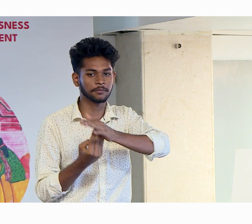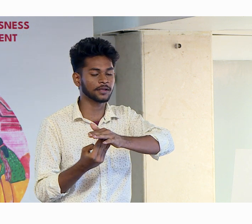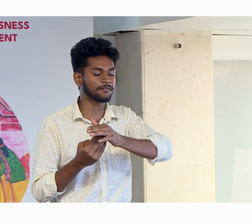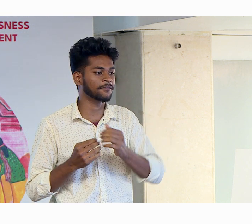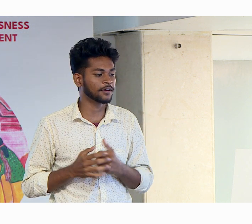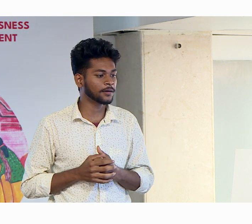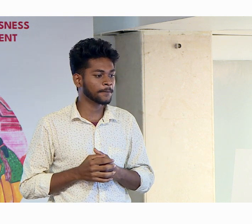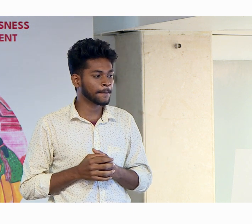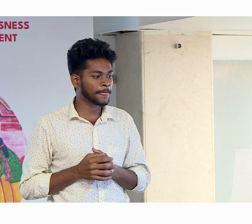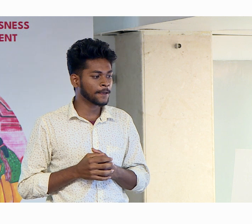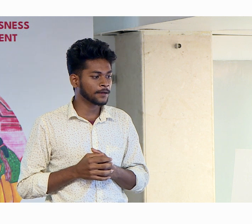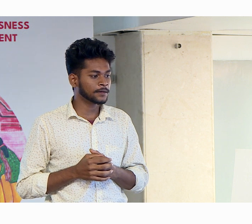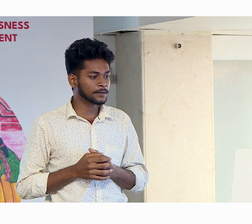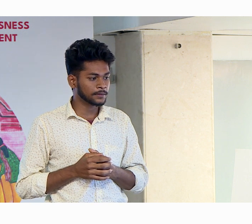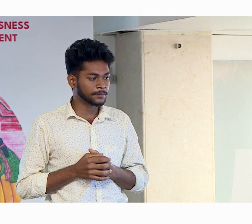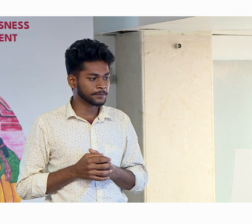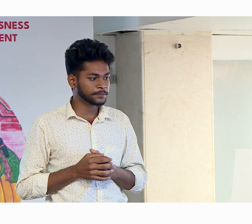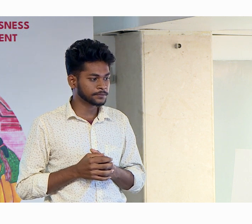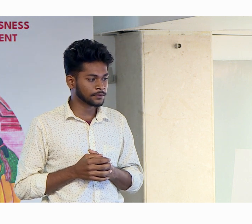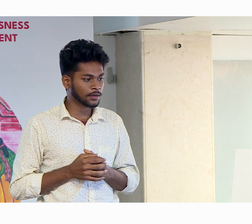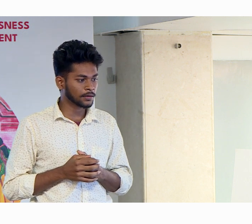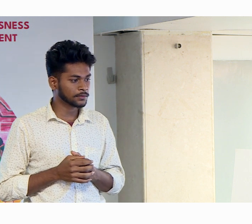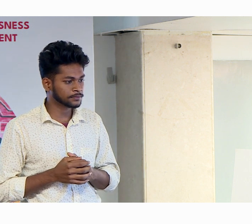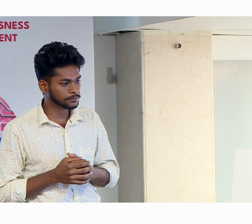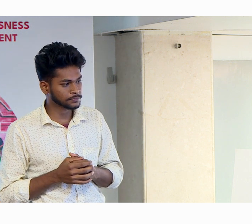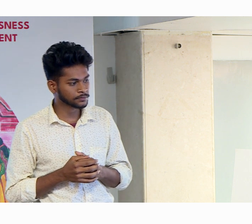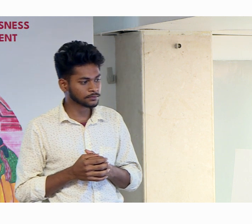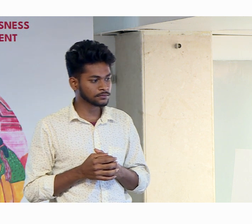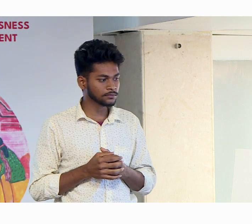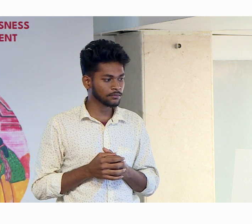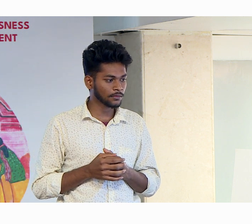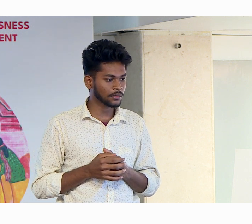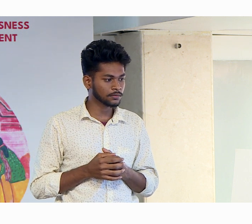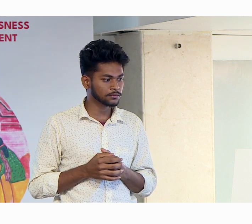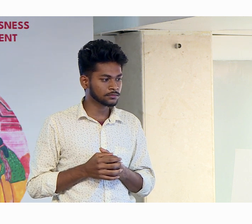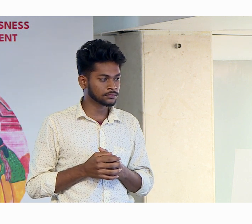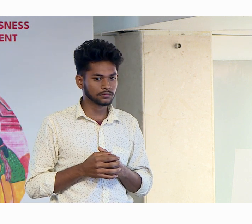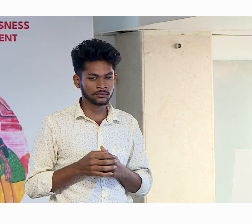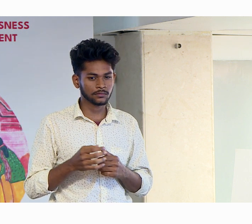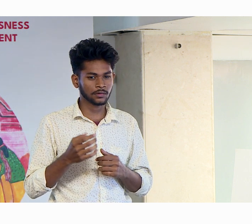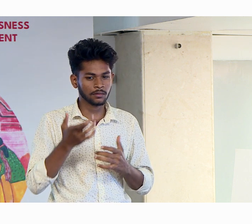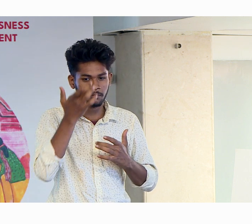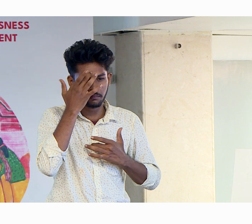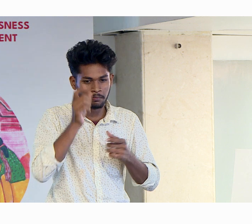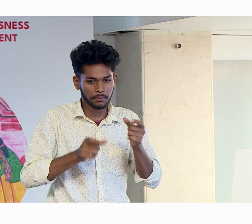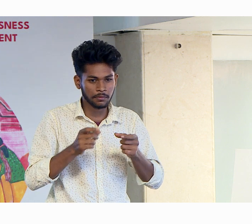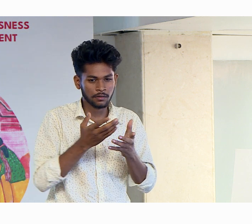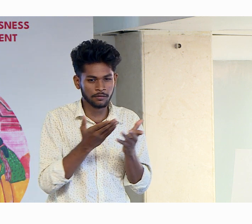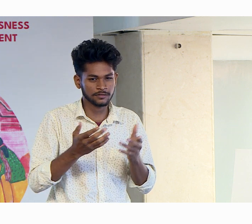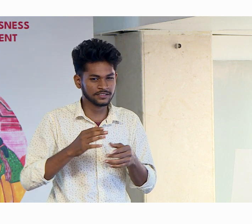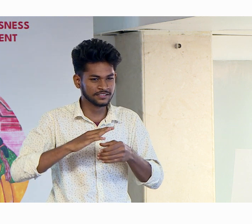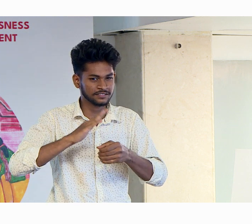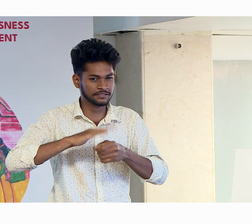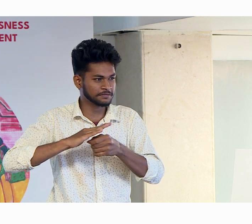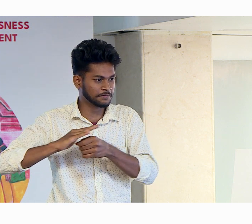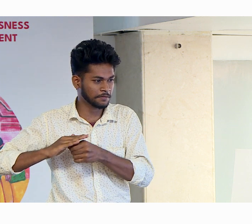they're working and the context in which they hope to change, and to ensure that all the key people, including people who aren't too keen